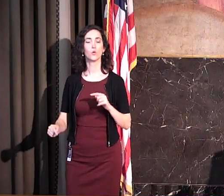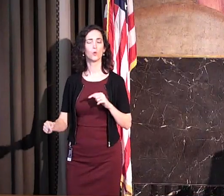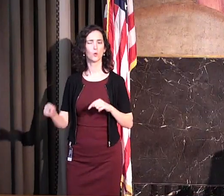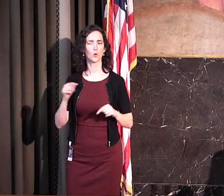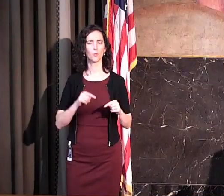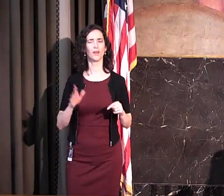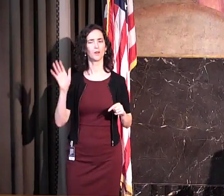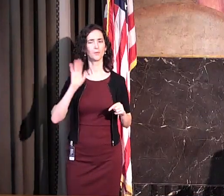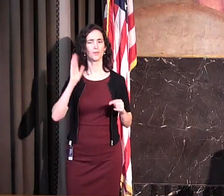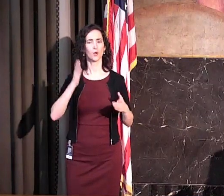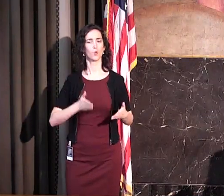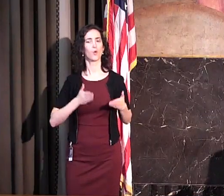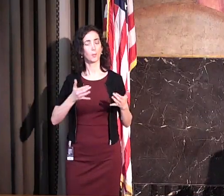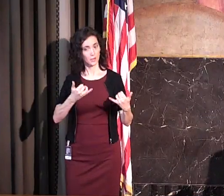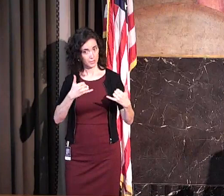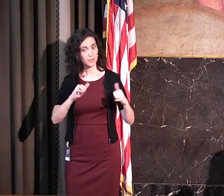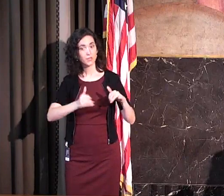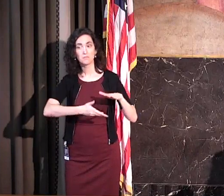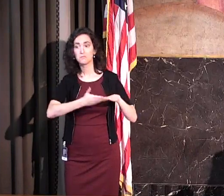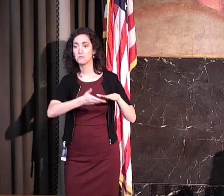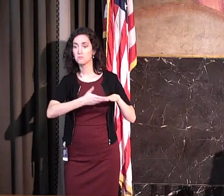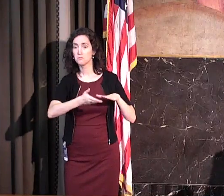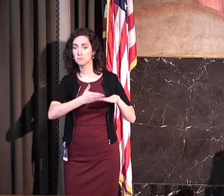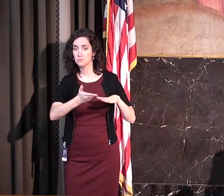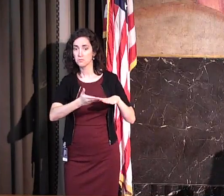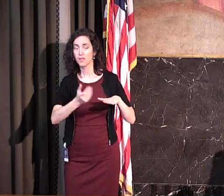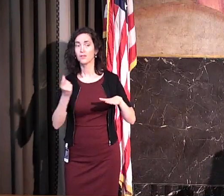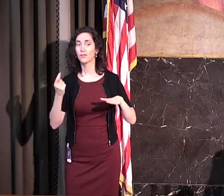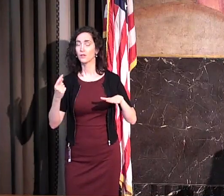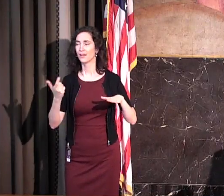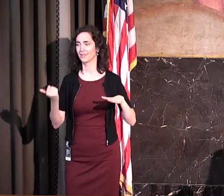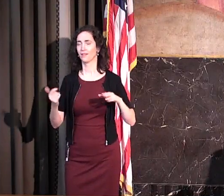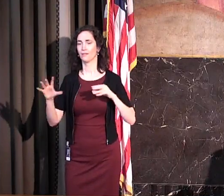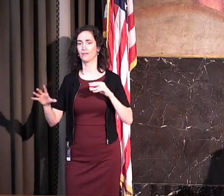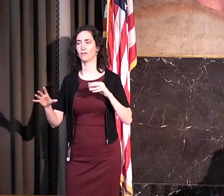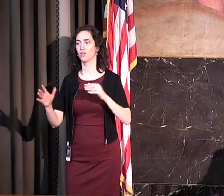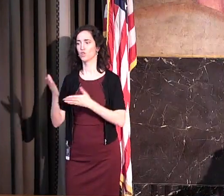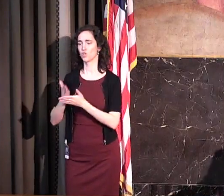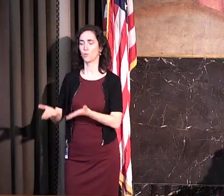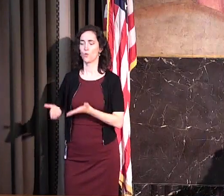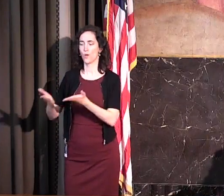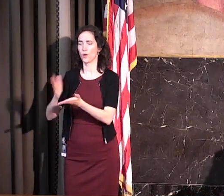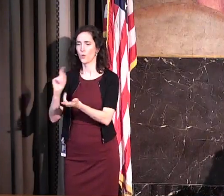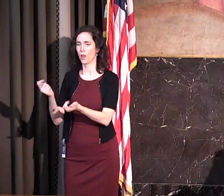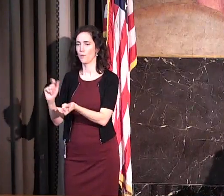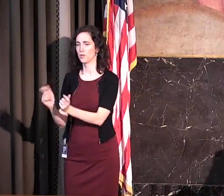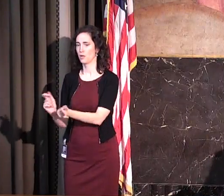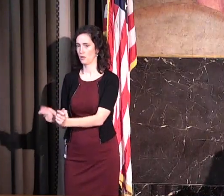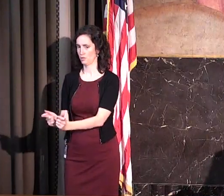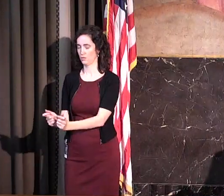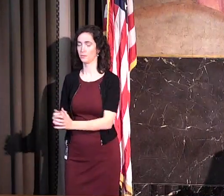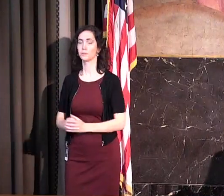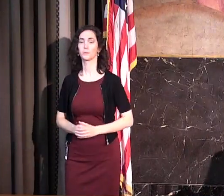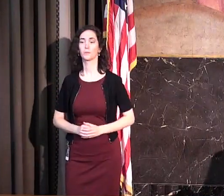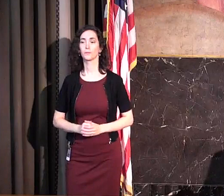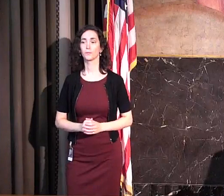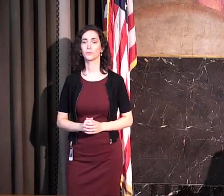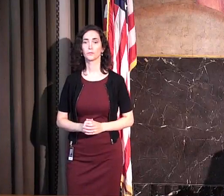recommendations that are still in effect and some recommendations that we will now revise a little bit. Since the